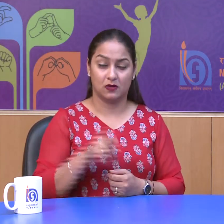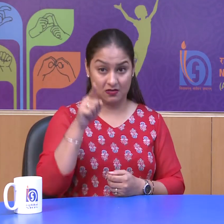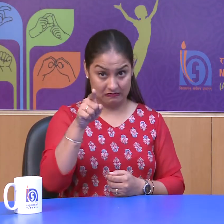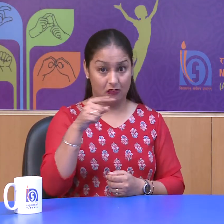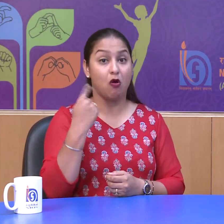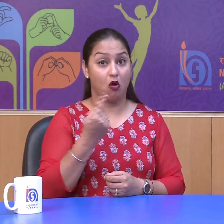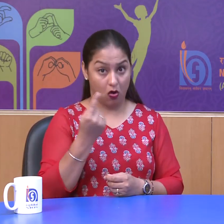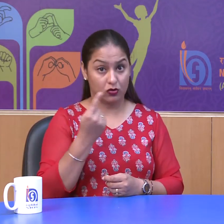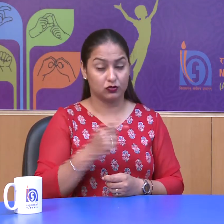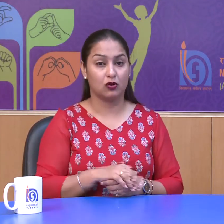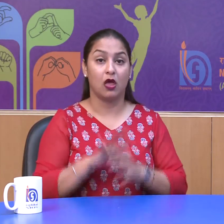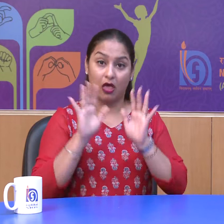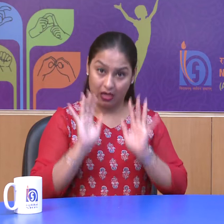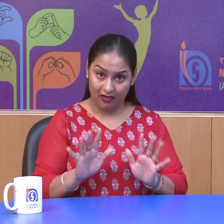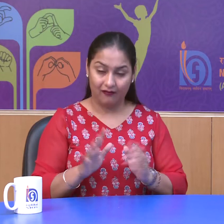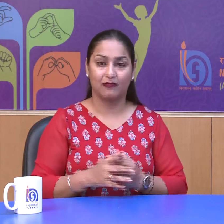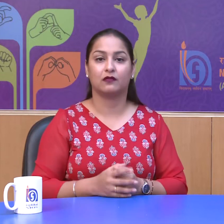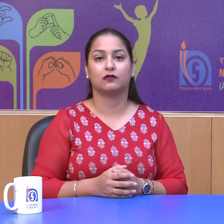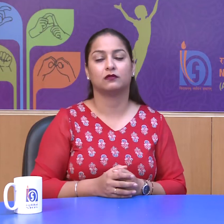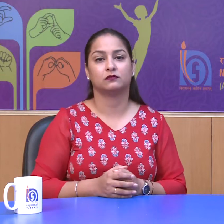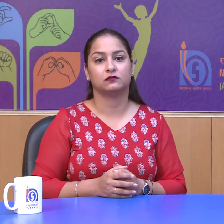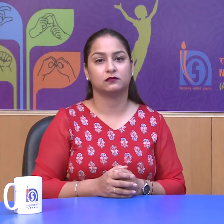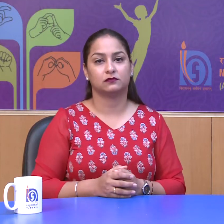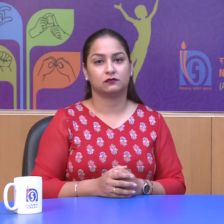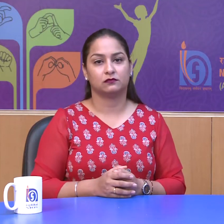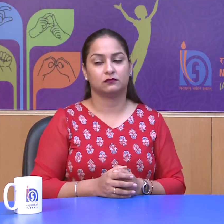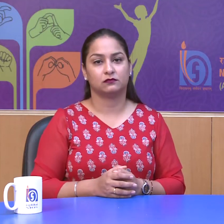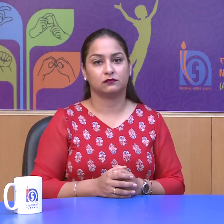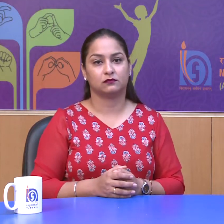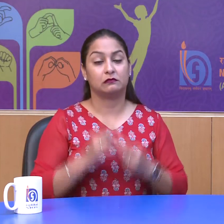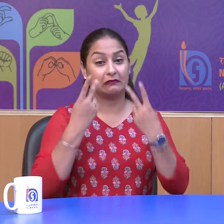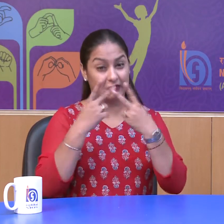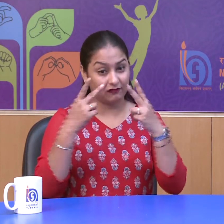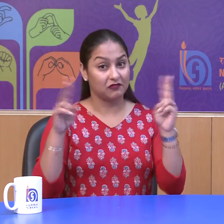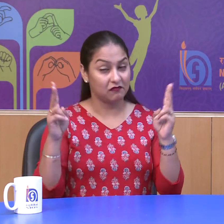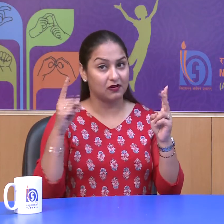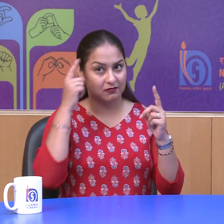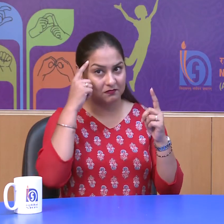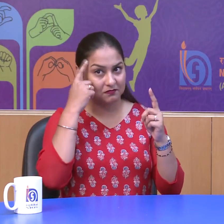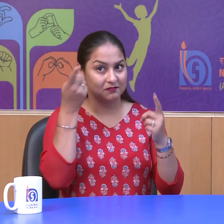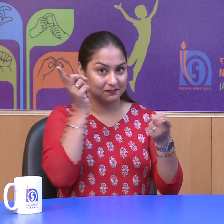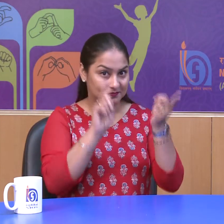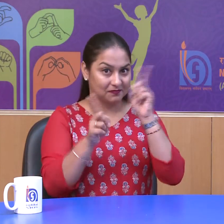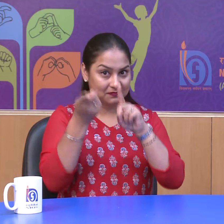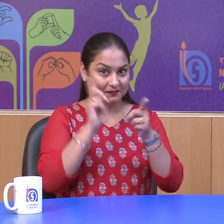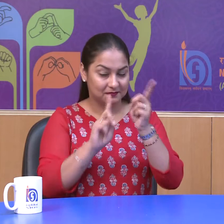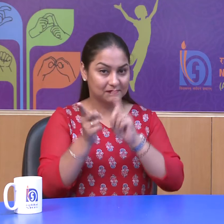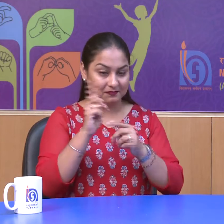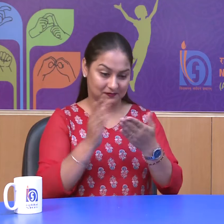also assimilate and shape varied views and opinions